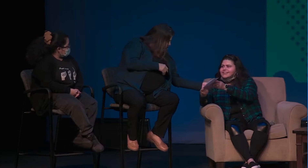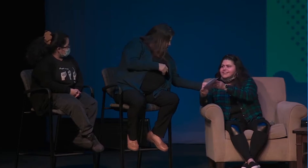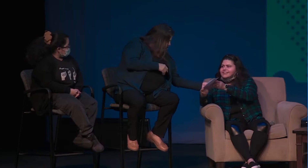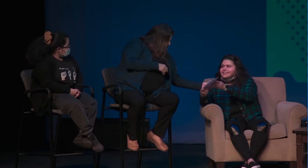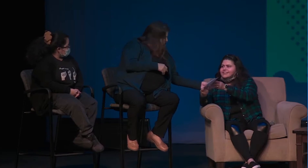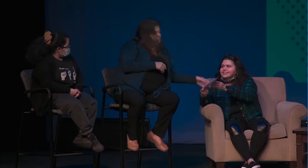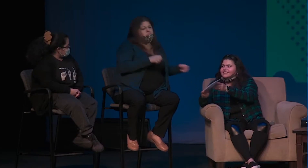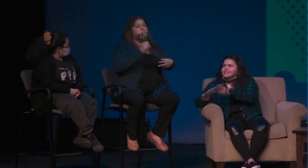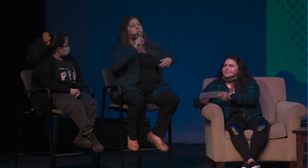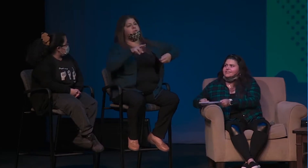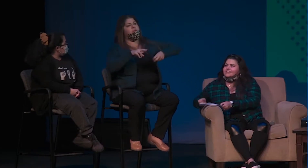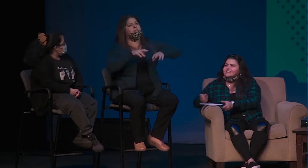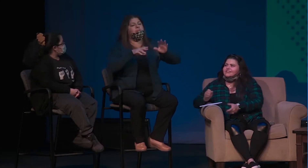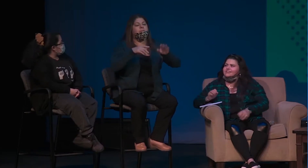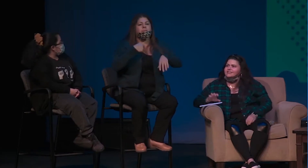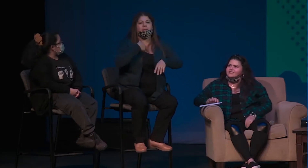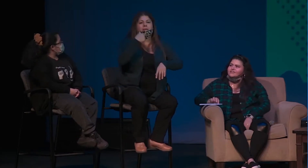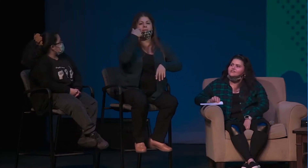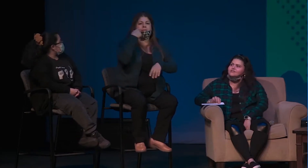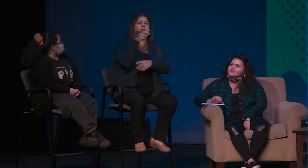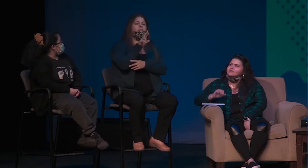Just going to read the wording of the question.